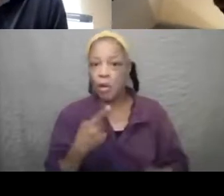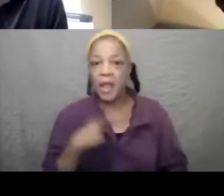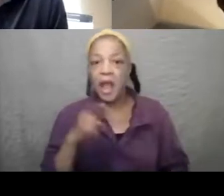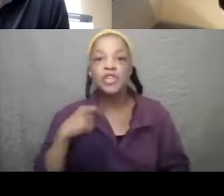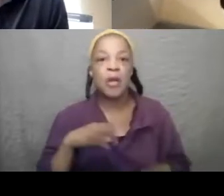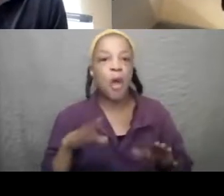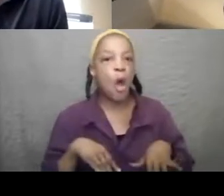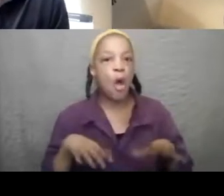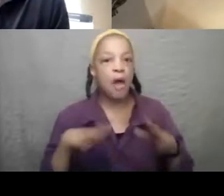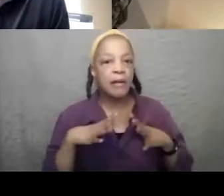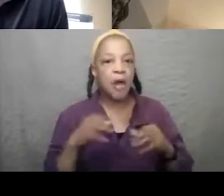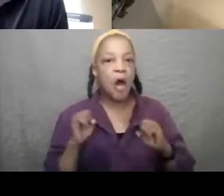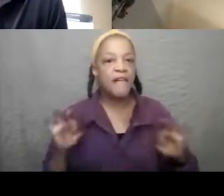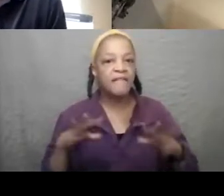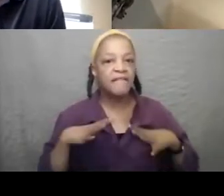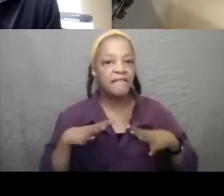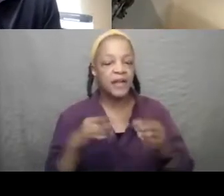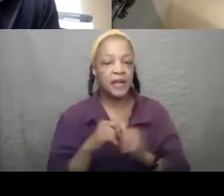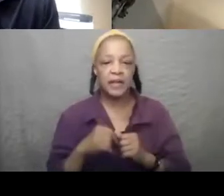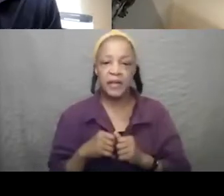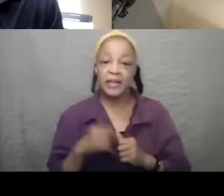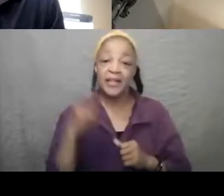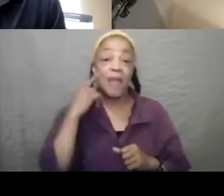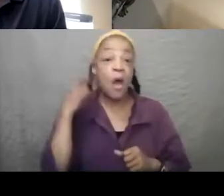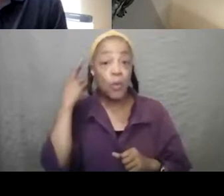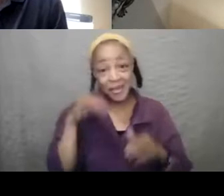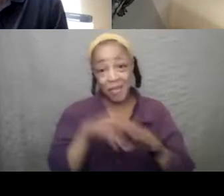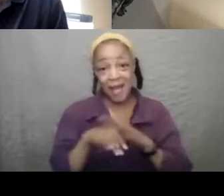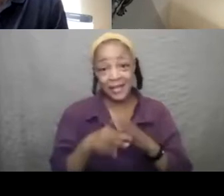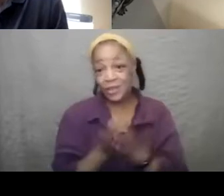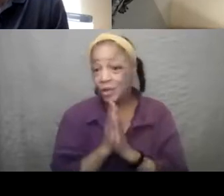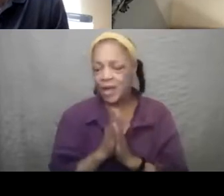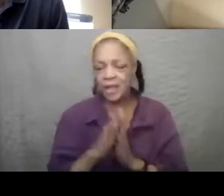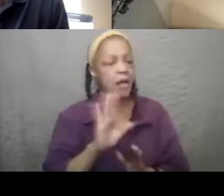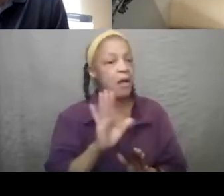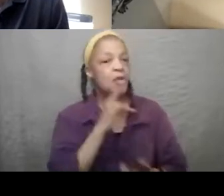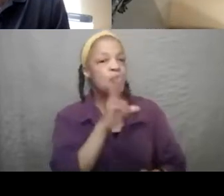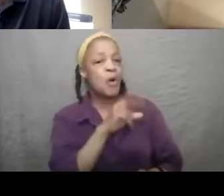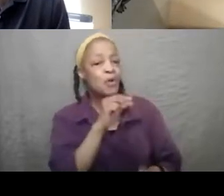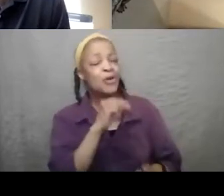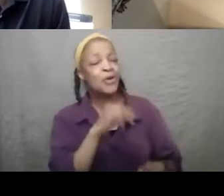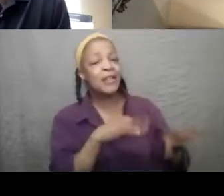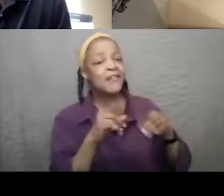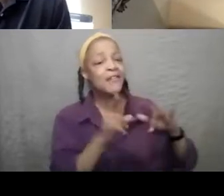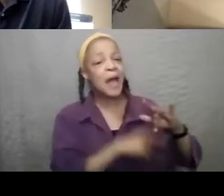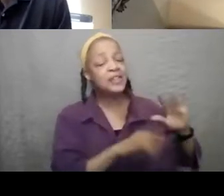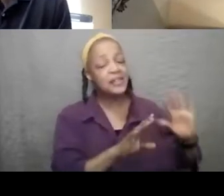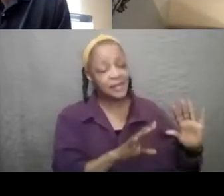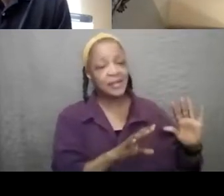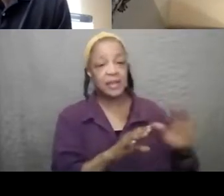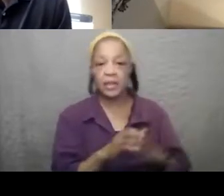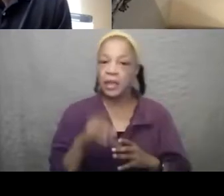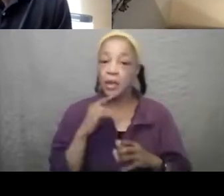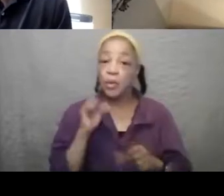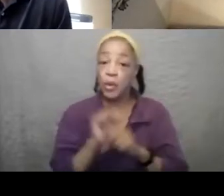of reasonable access request. And we were able to work together with